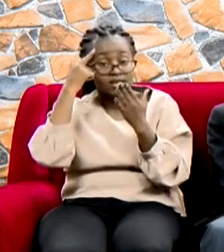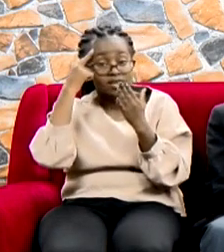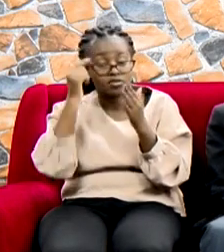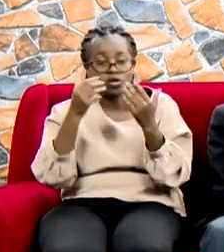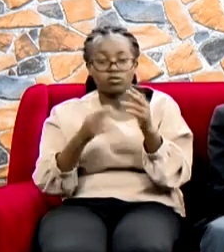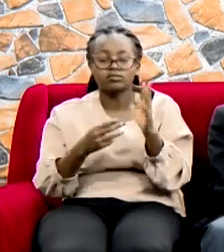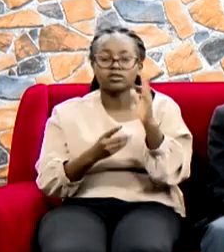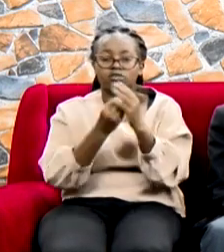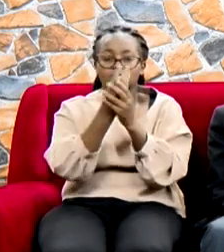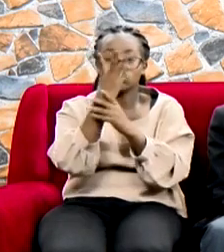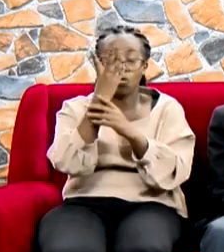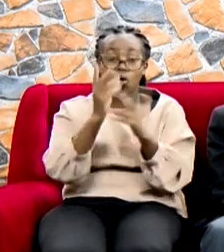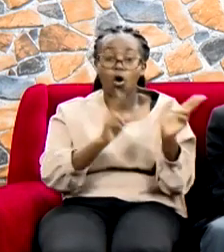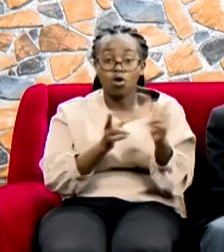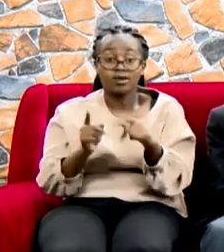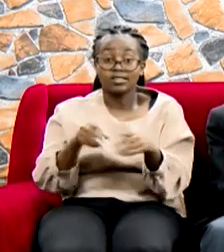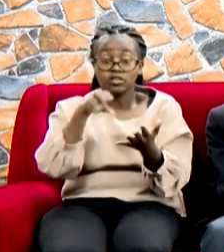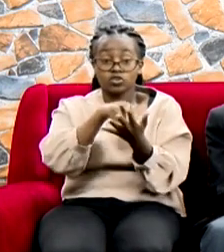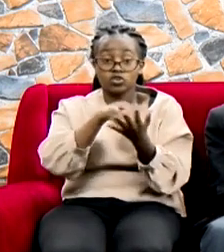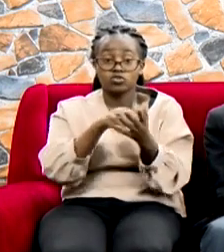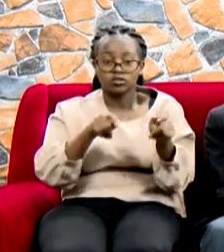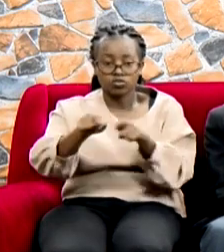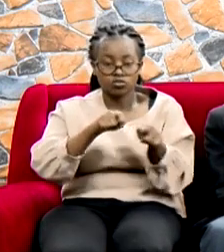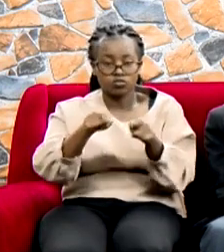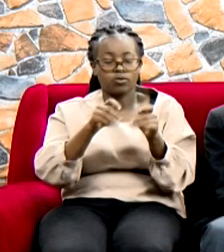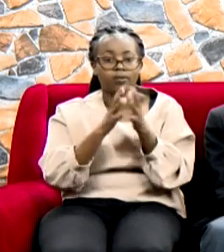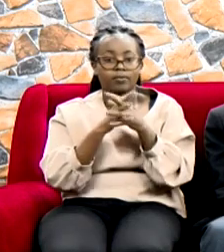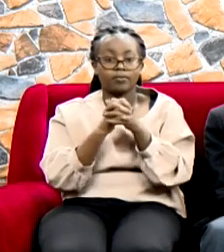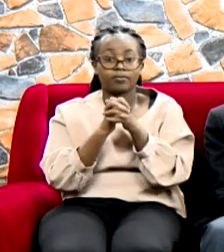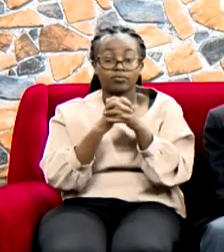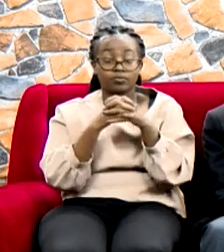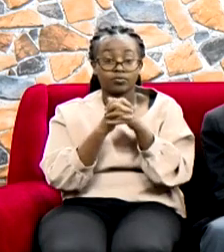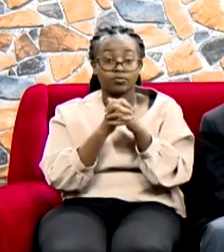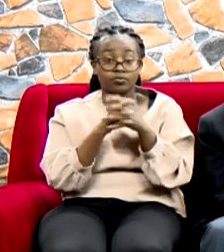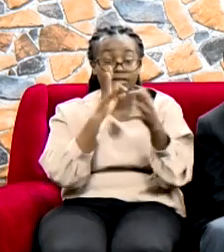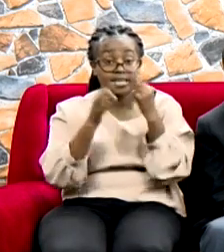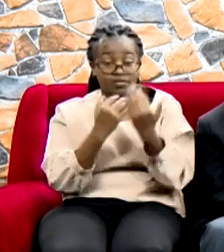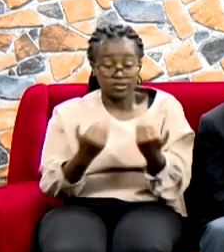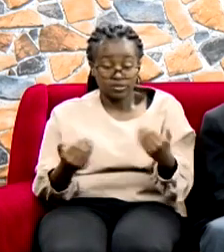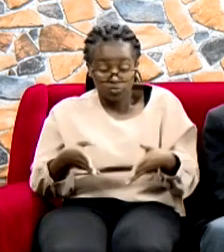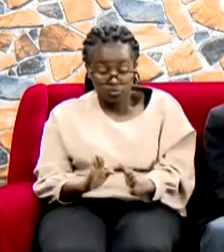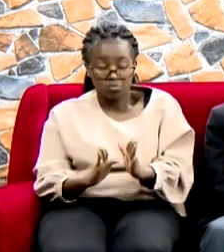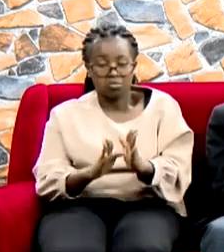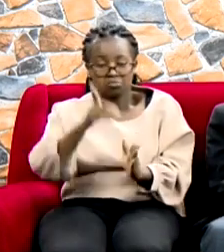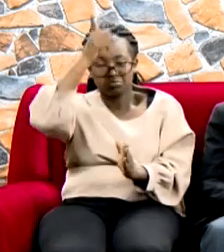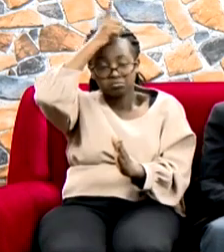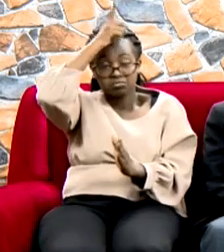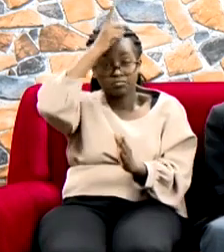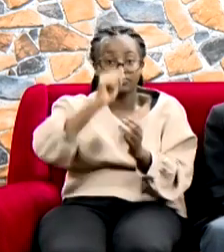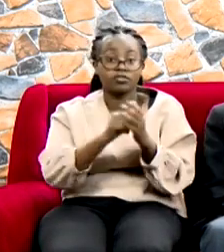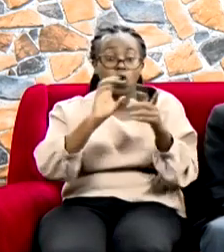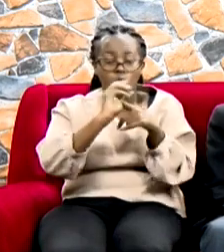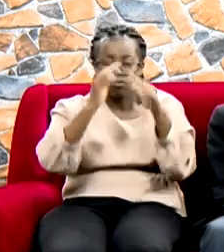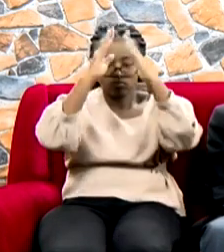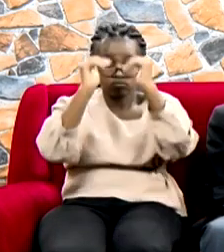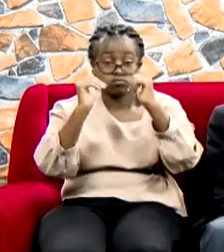normally. So in that case, the condition is controlled surgically. Wow. But if a child was born in the rural, in the